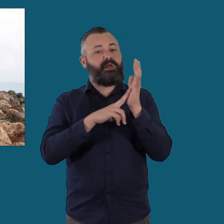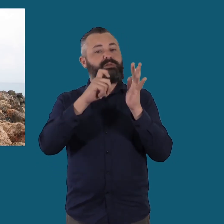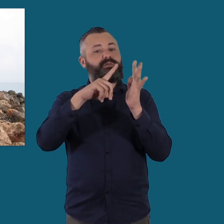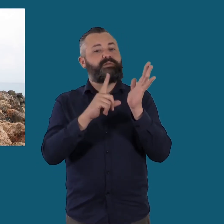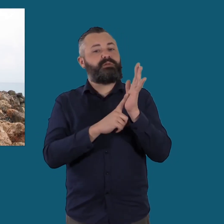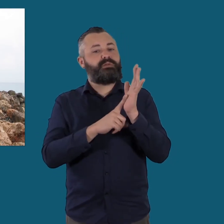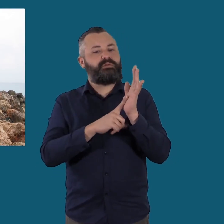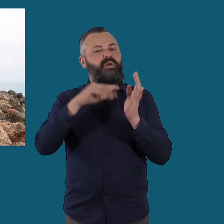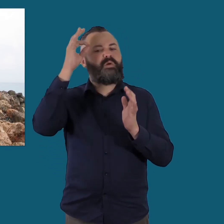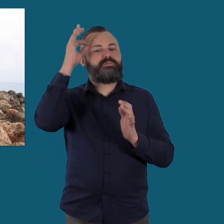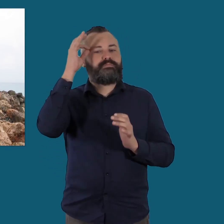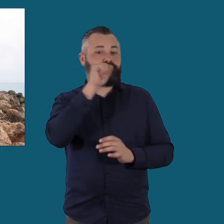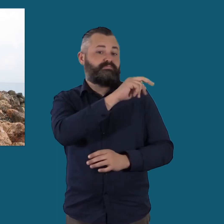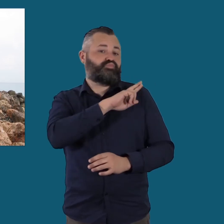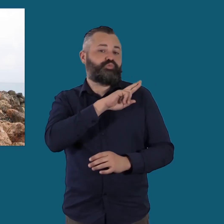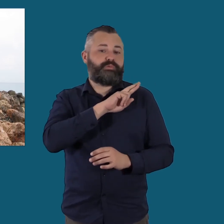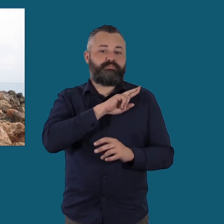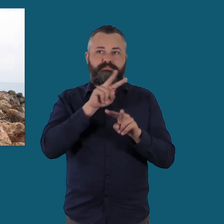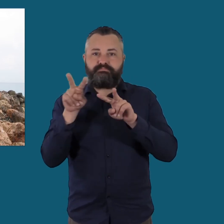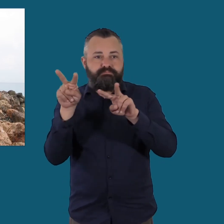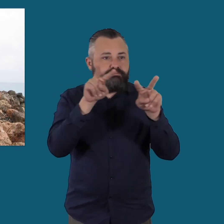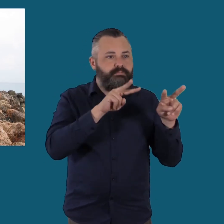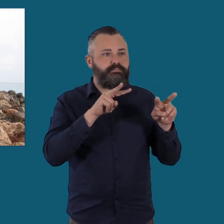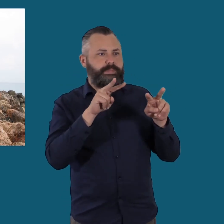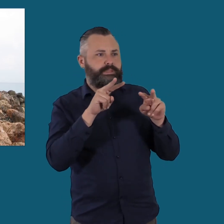Monitoring and warning for local landslides is delegated to local government.